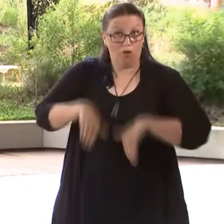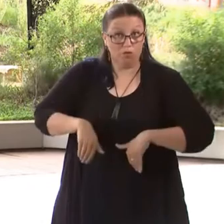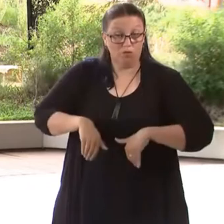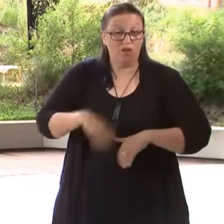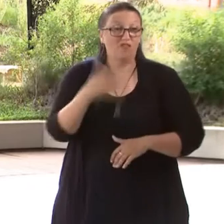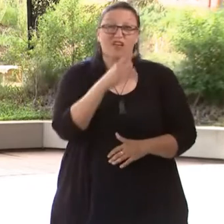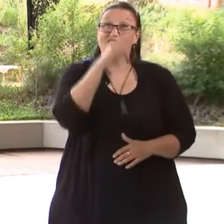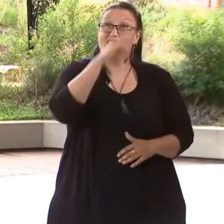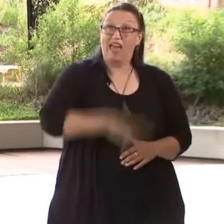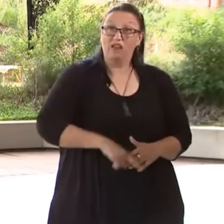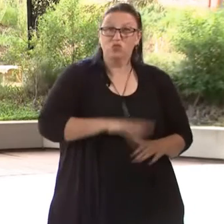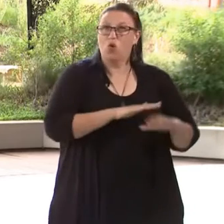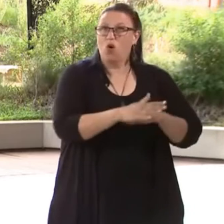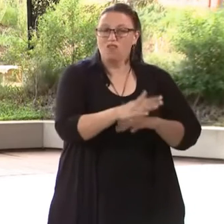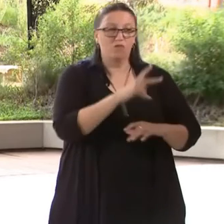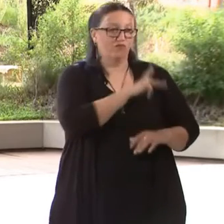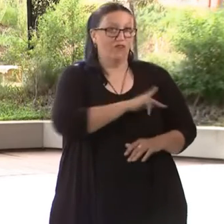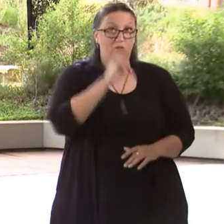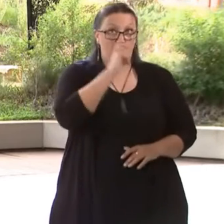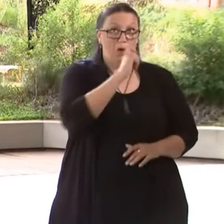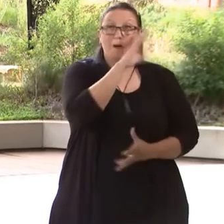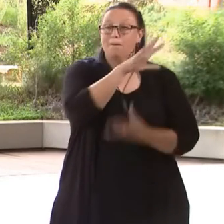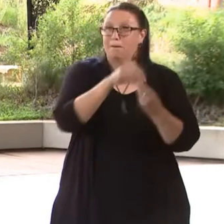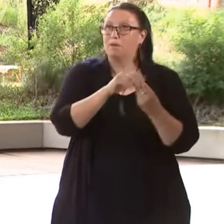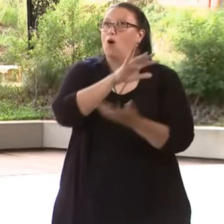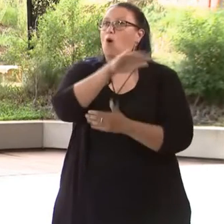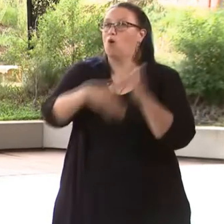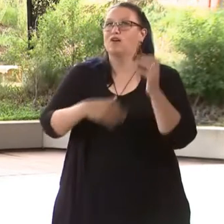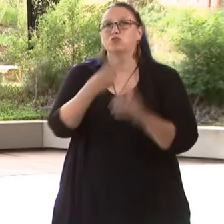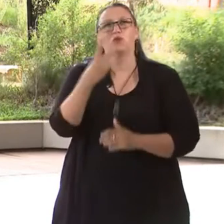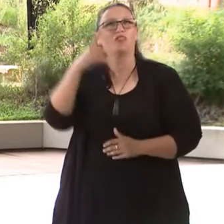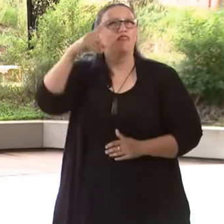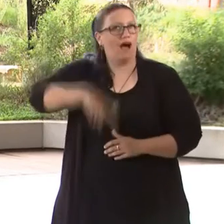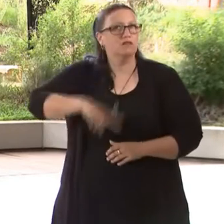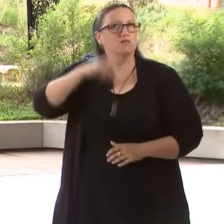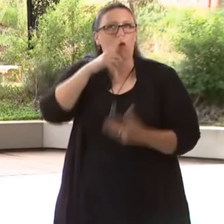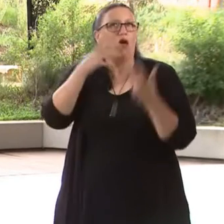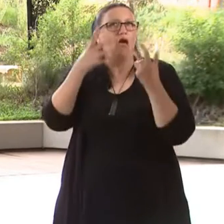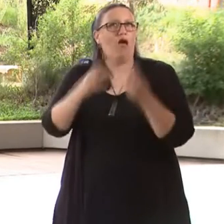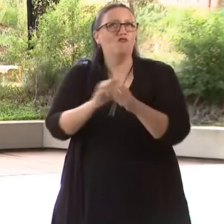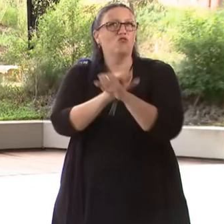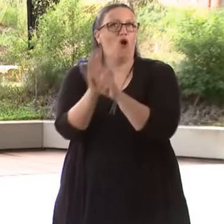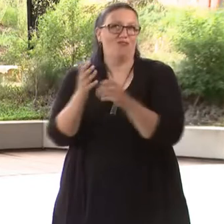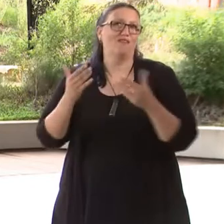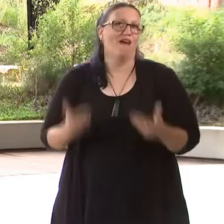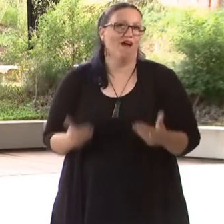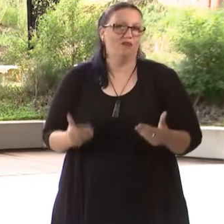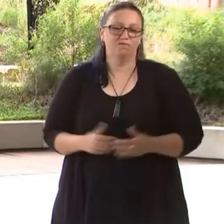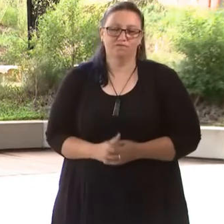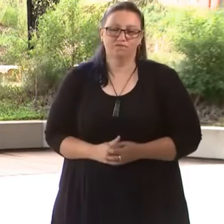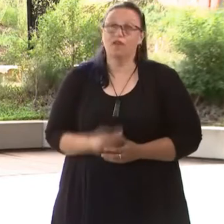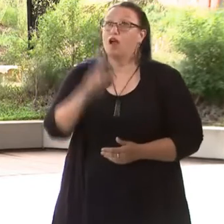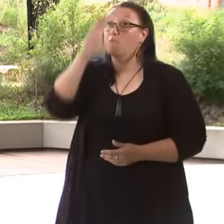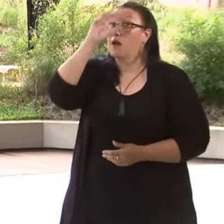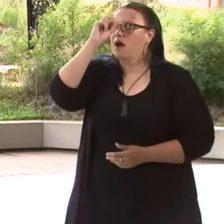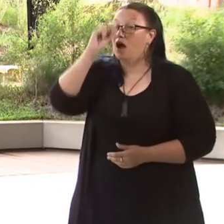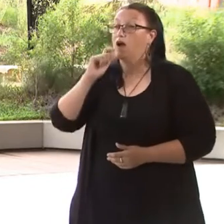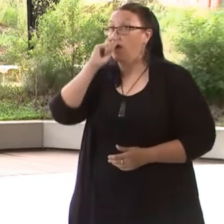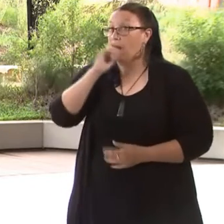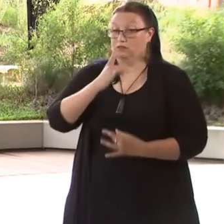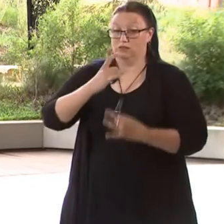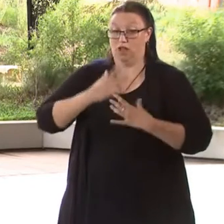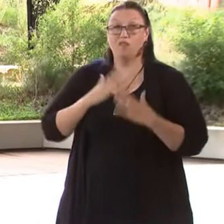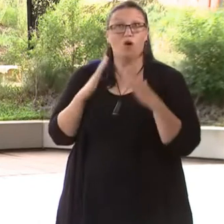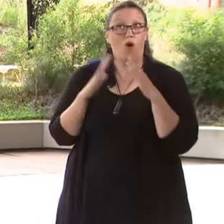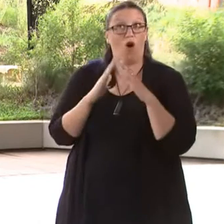and 15,153 positive PCR tests. And of the 10,015